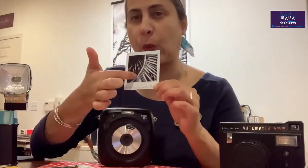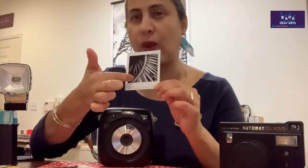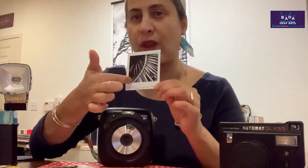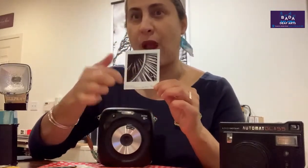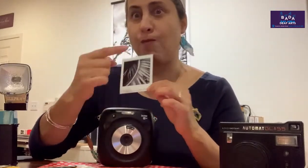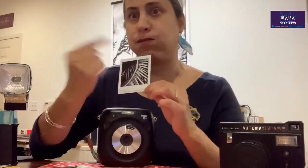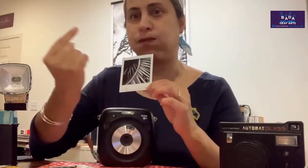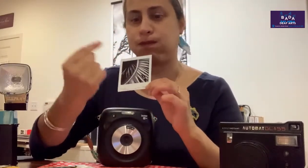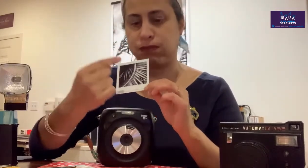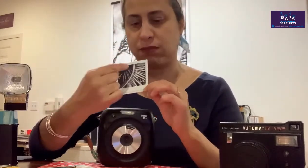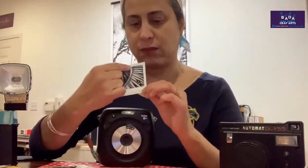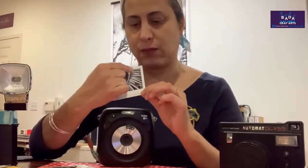Wonderful shadow here.